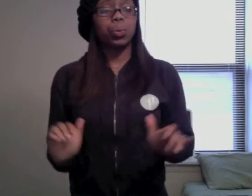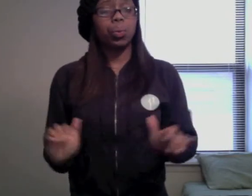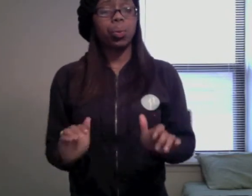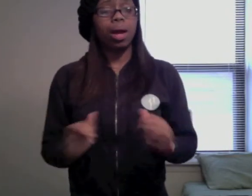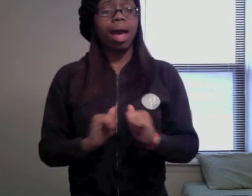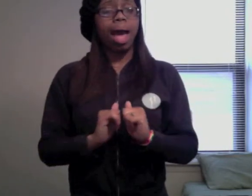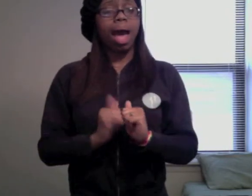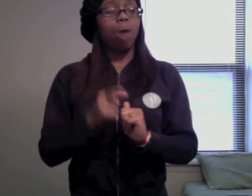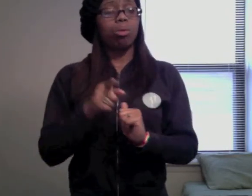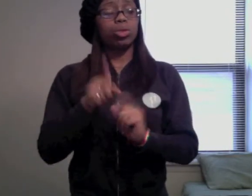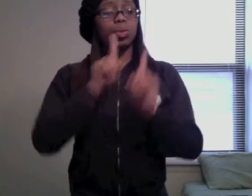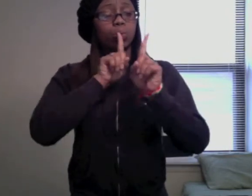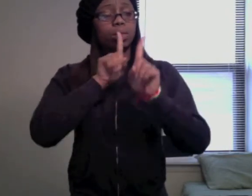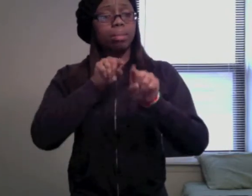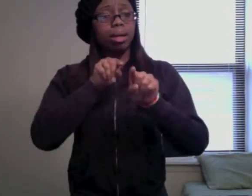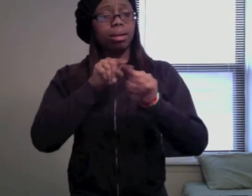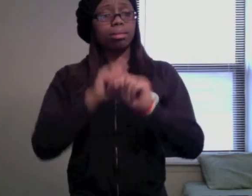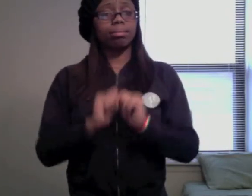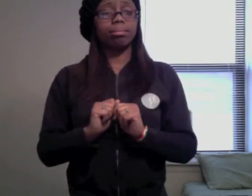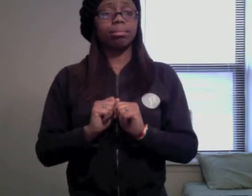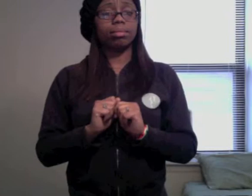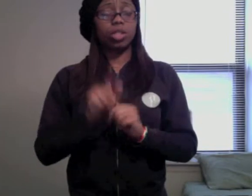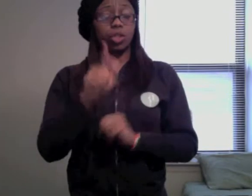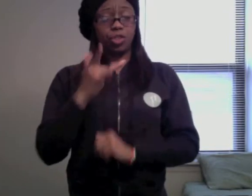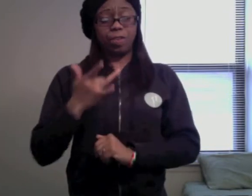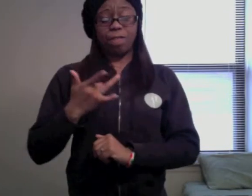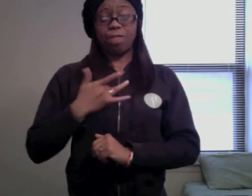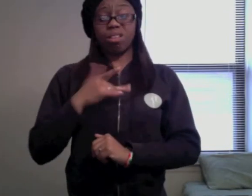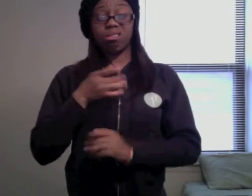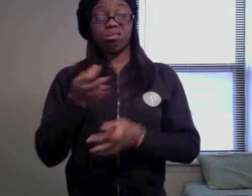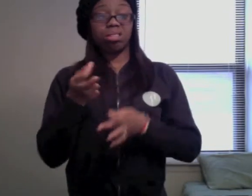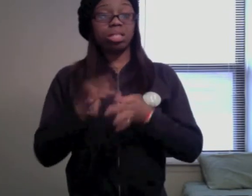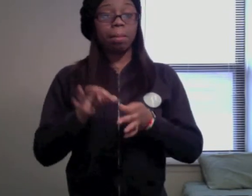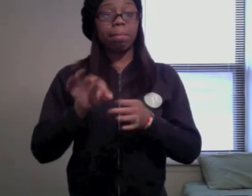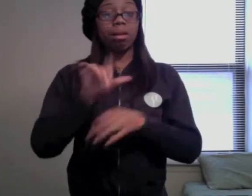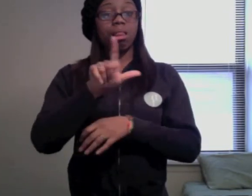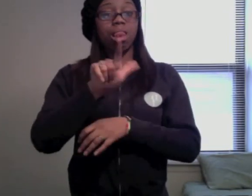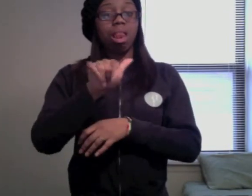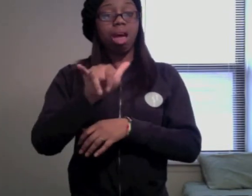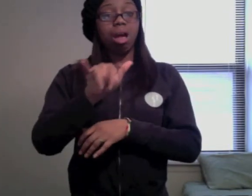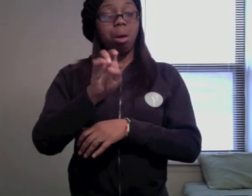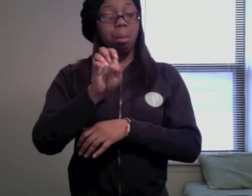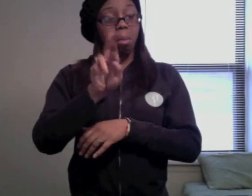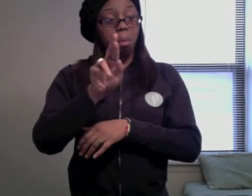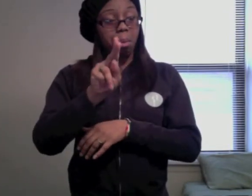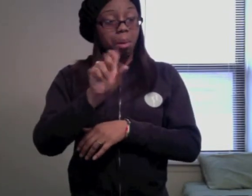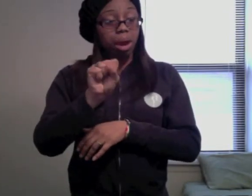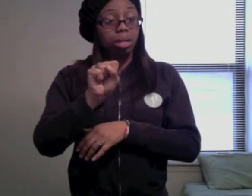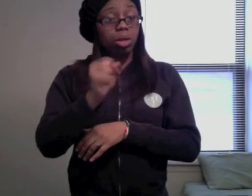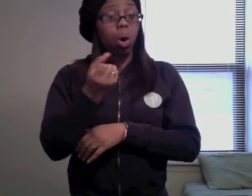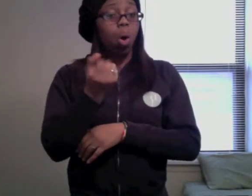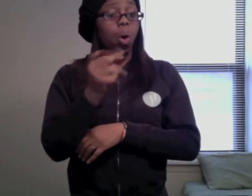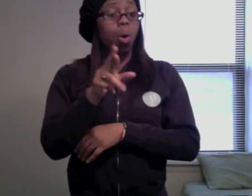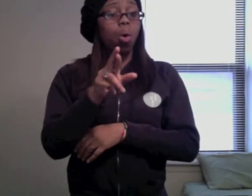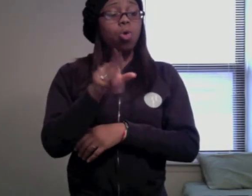you respond? Do you feel as though you simply lay bricks, or do you retain the original joy